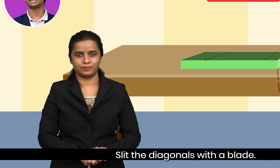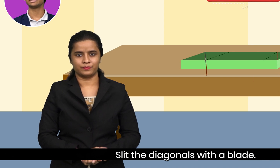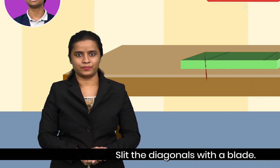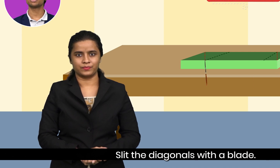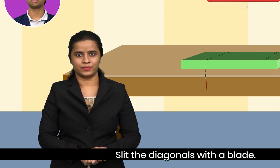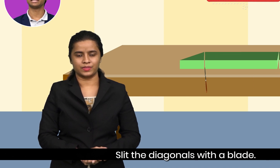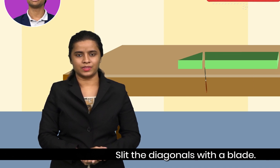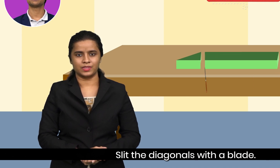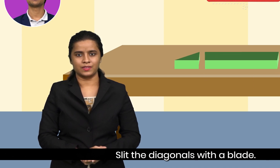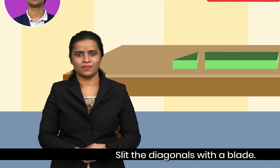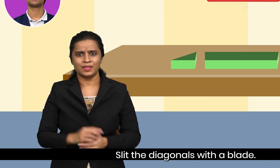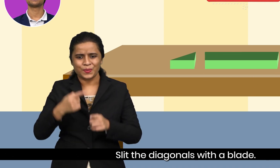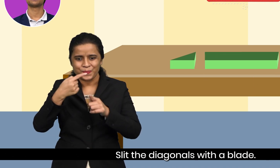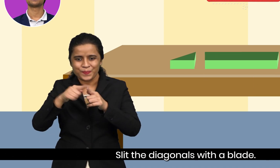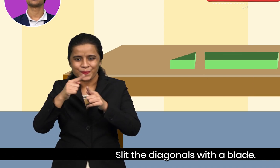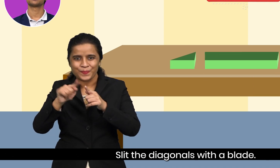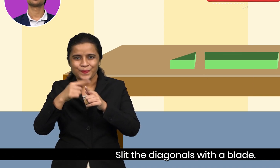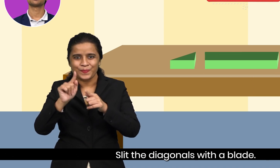Slit the diagonals with a blade.